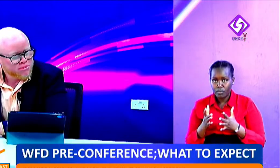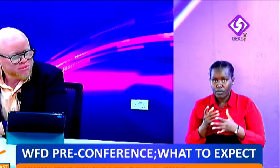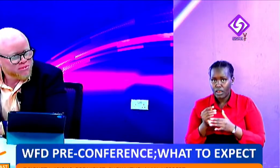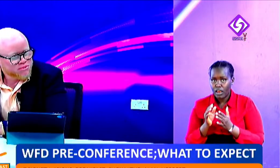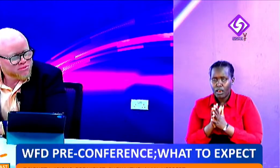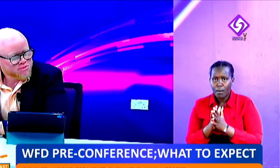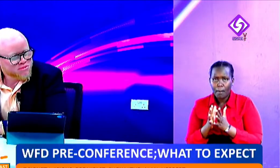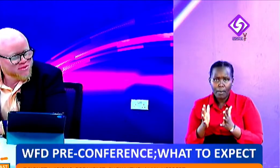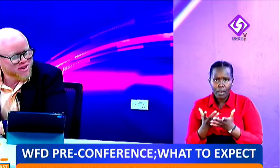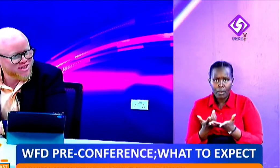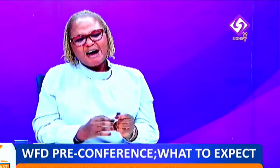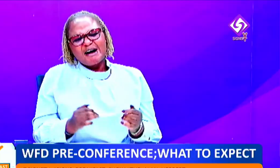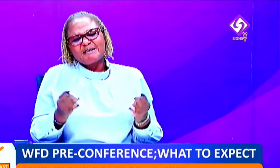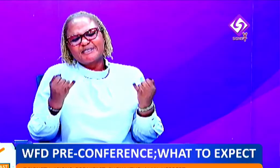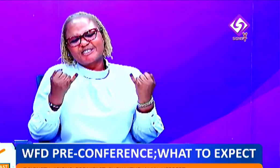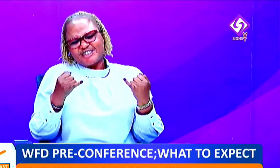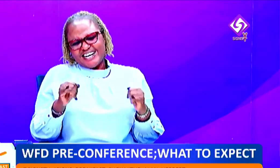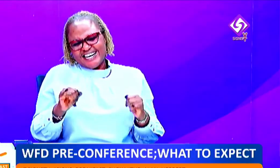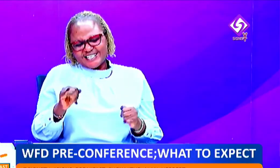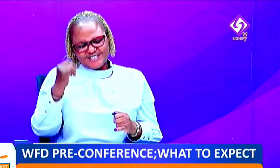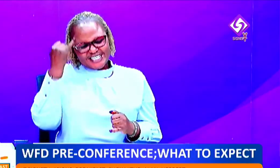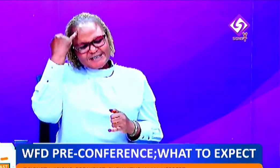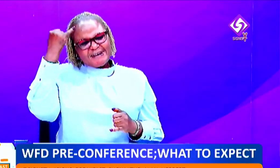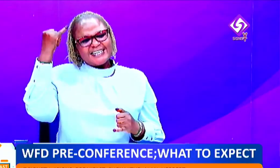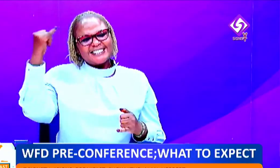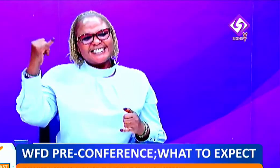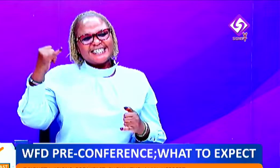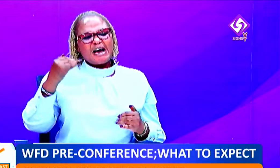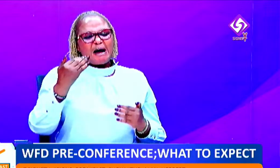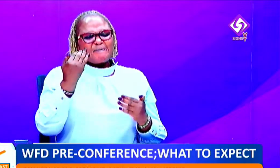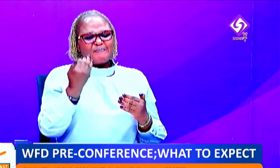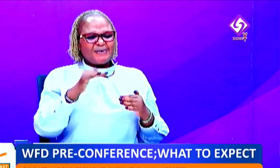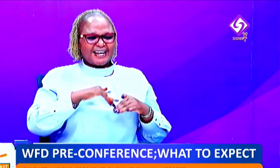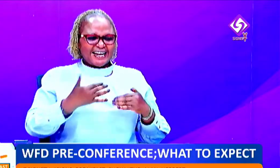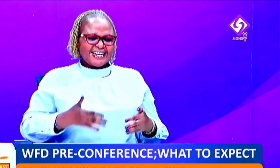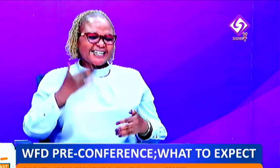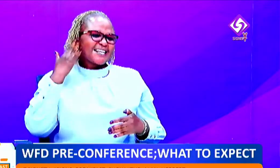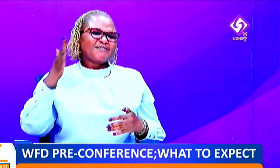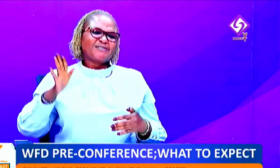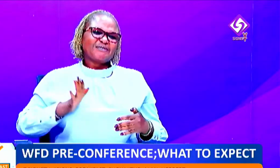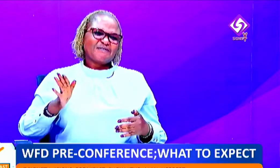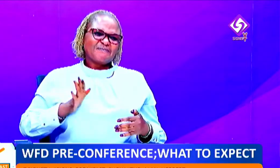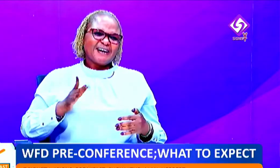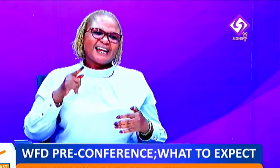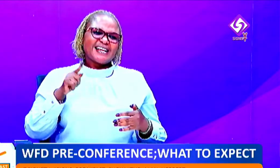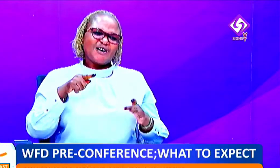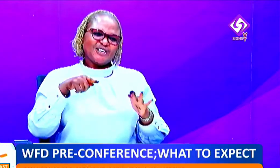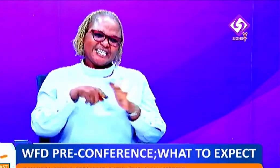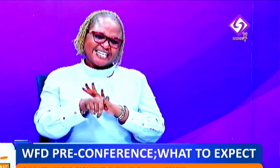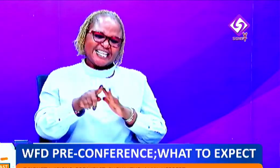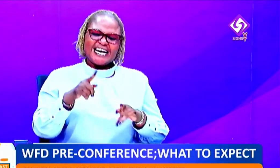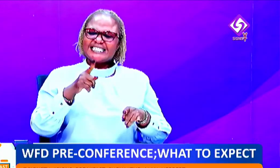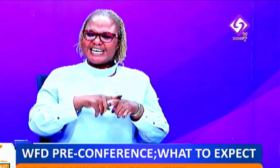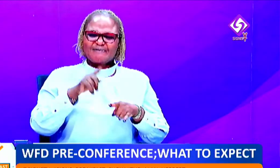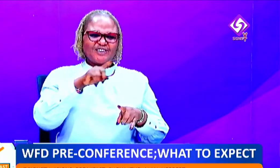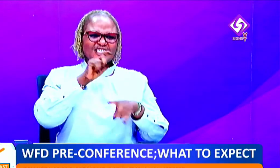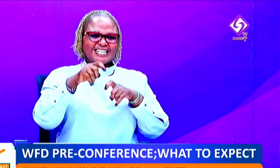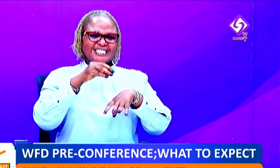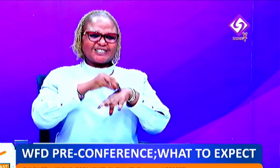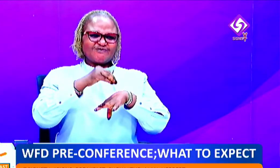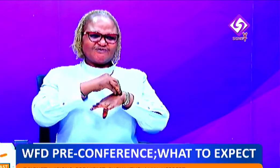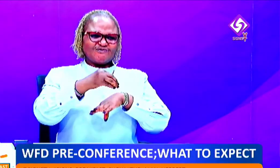I'm trying to imagine A pregnant deaf woman going